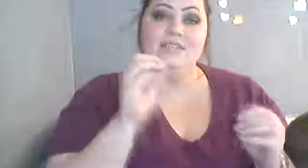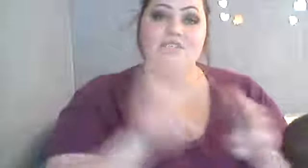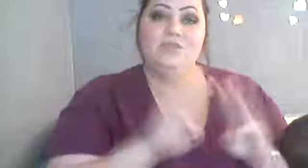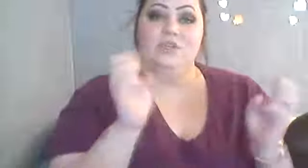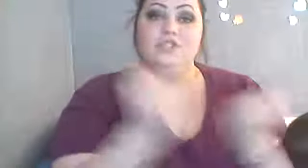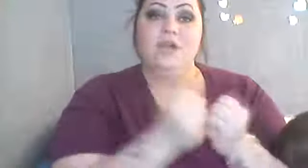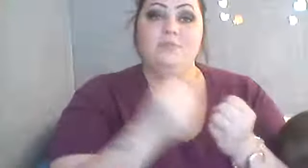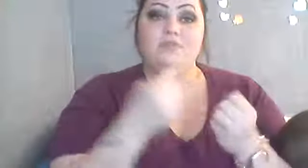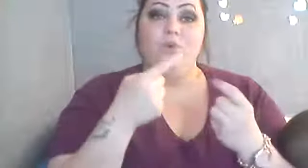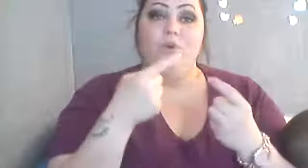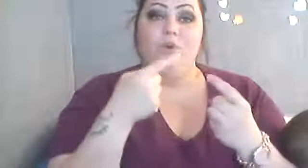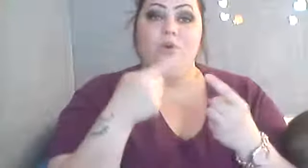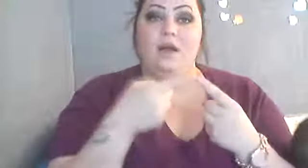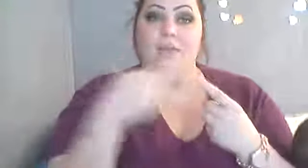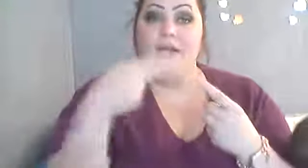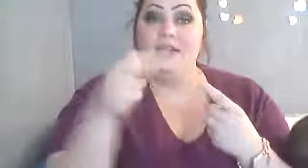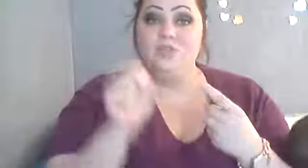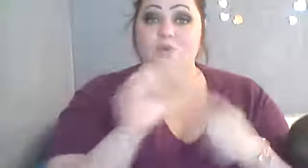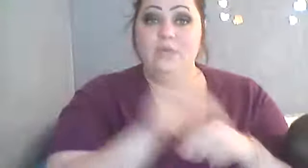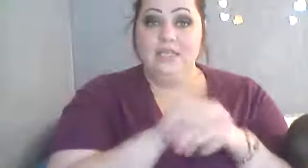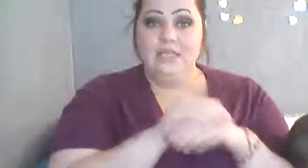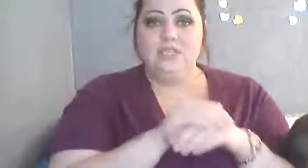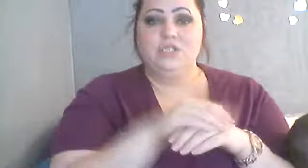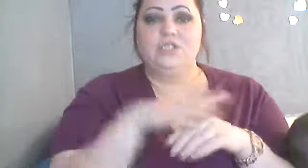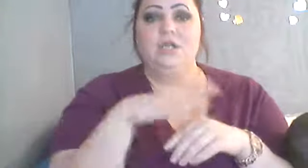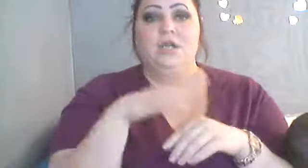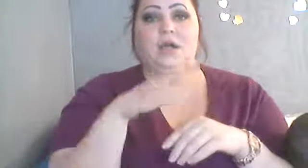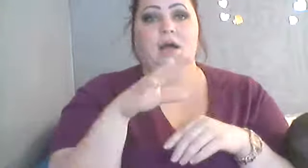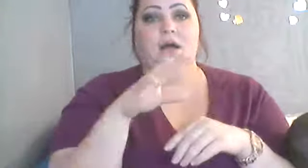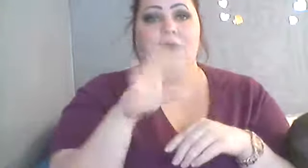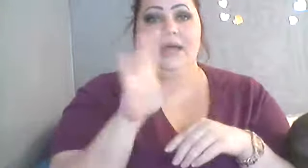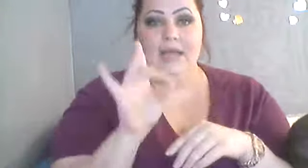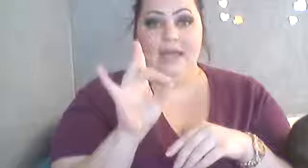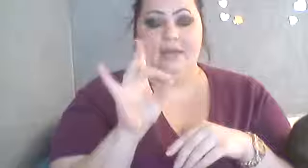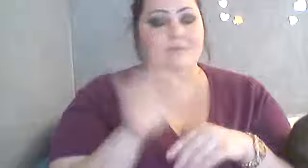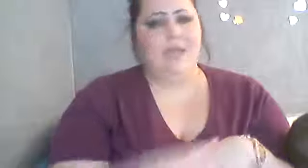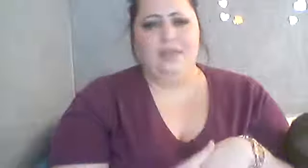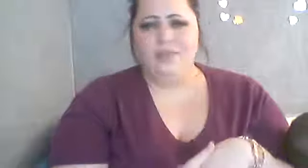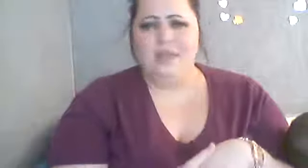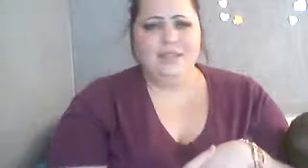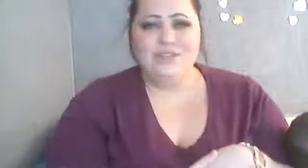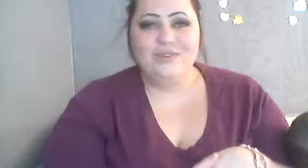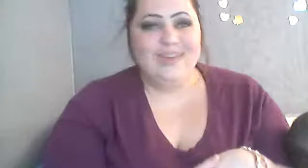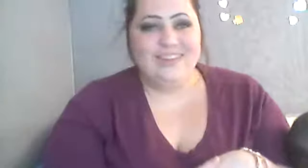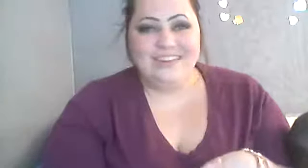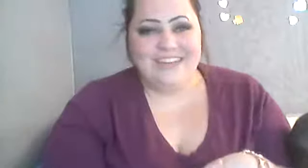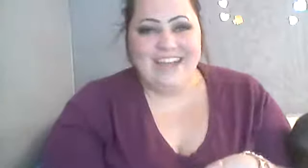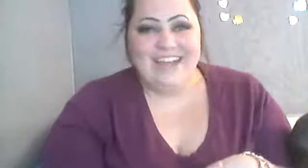teach the workshops for high school English, uh, eighth grade. There's no eighth grade in high